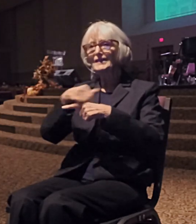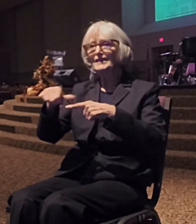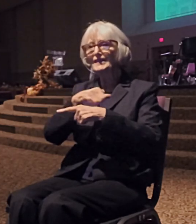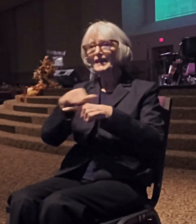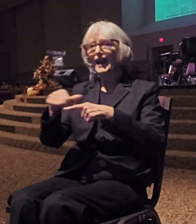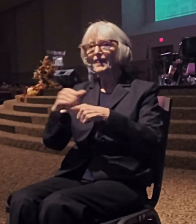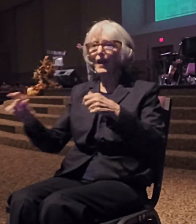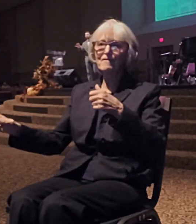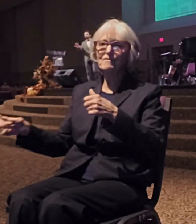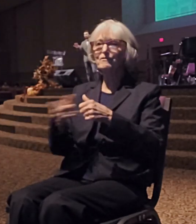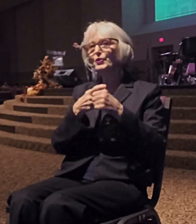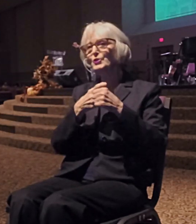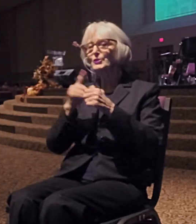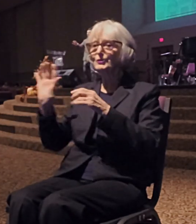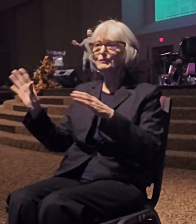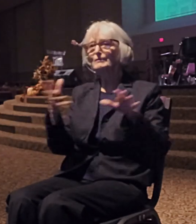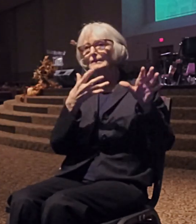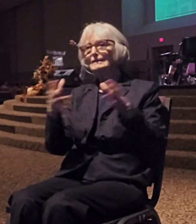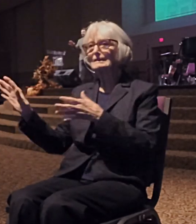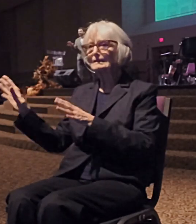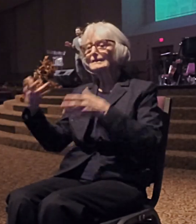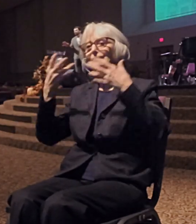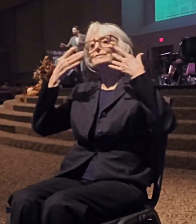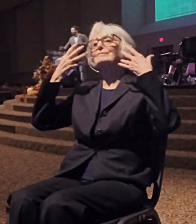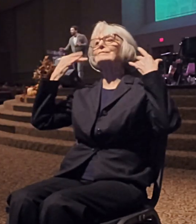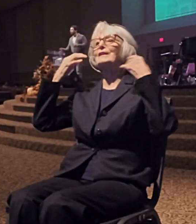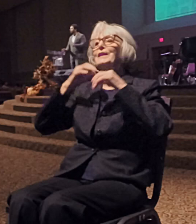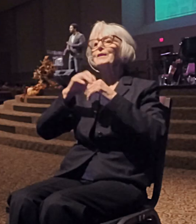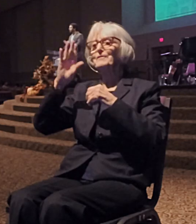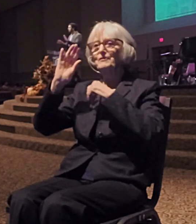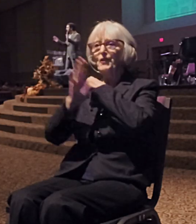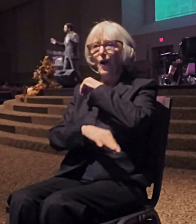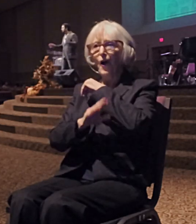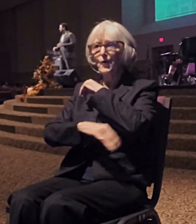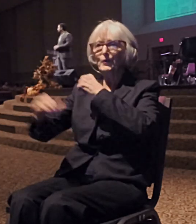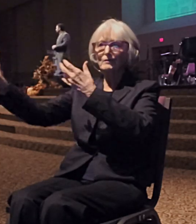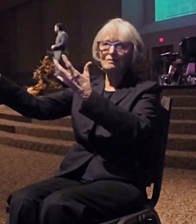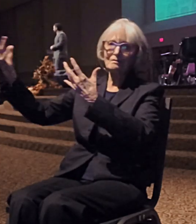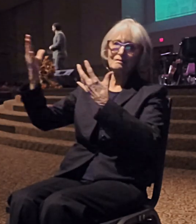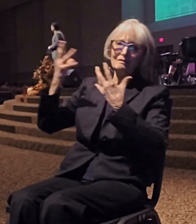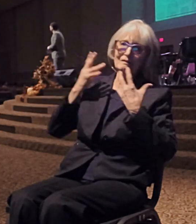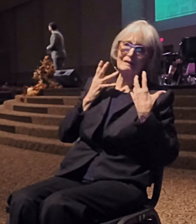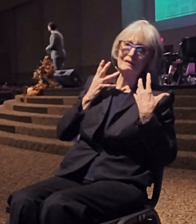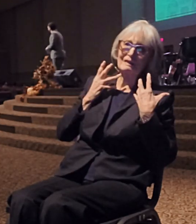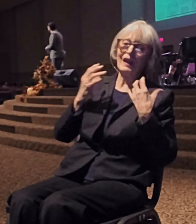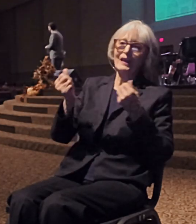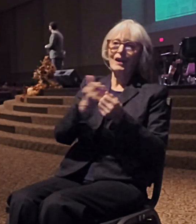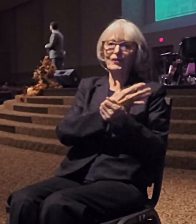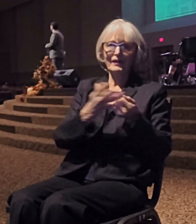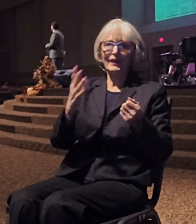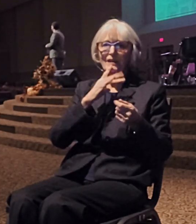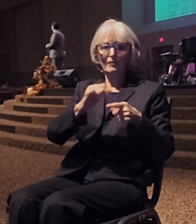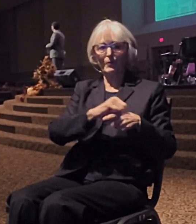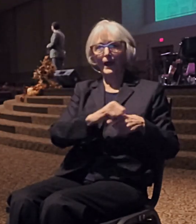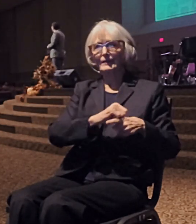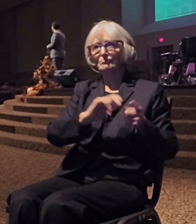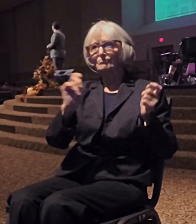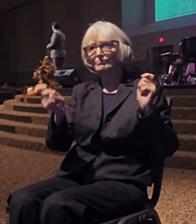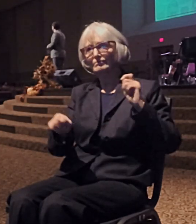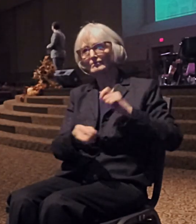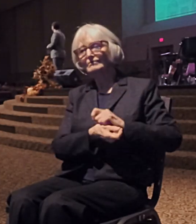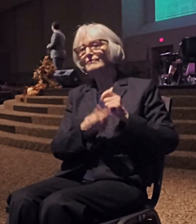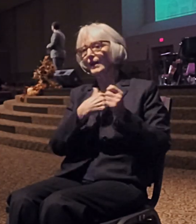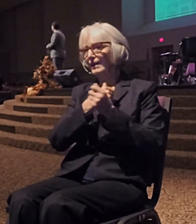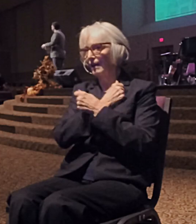first cool breeze of fall came rolling through, it transformed everything. I love the